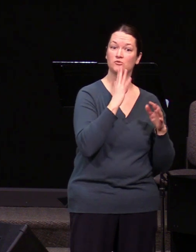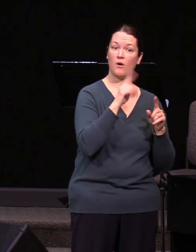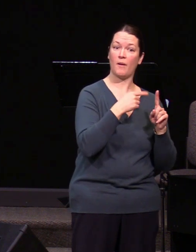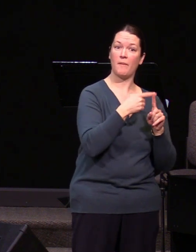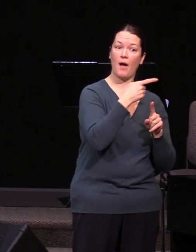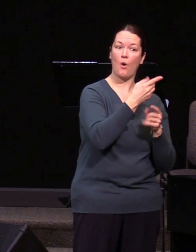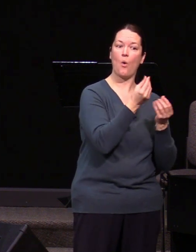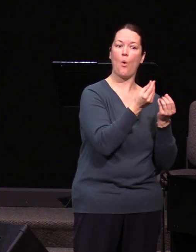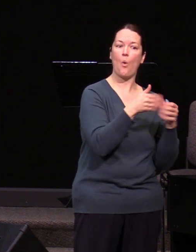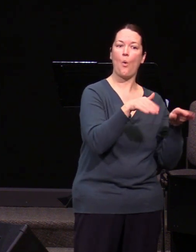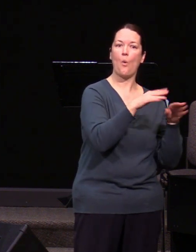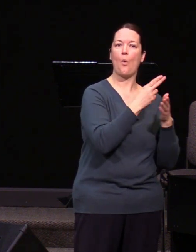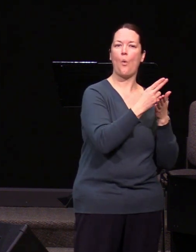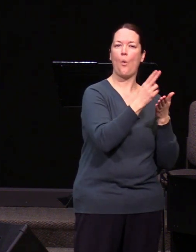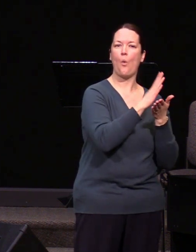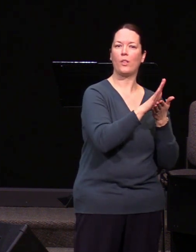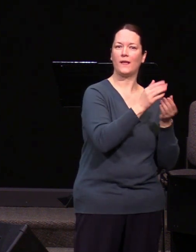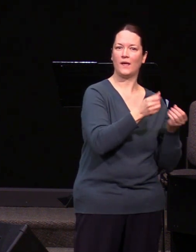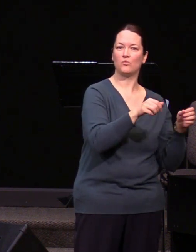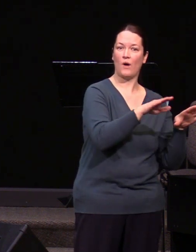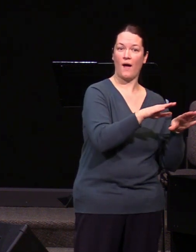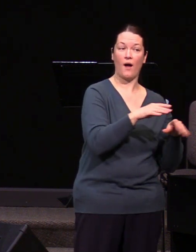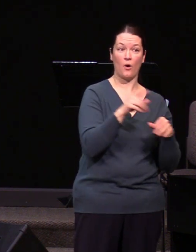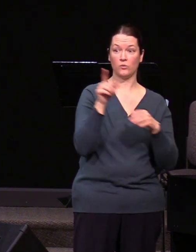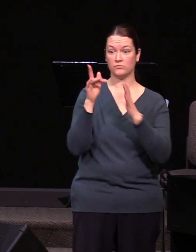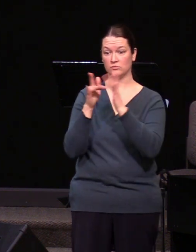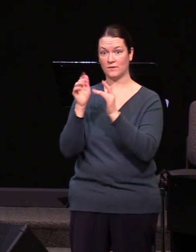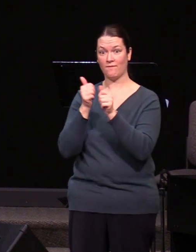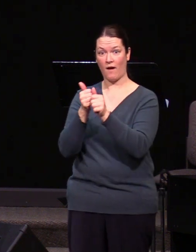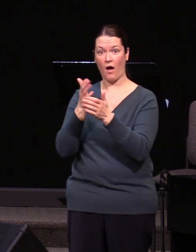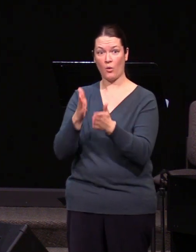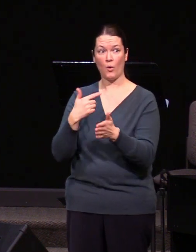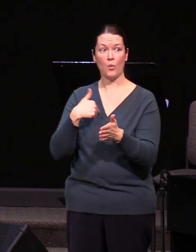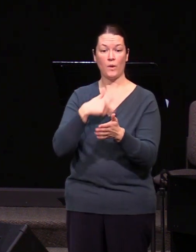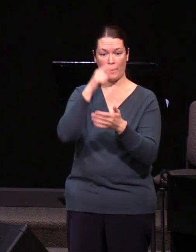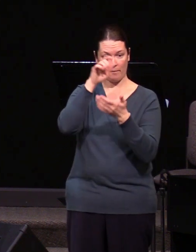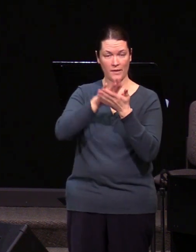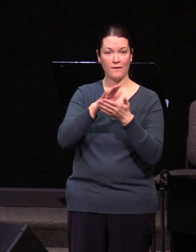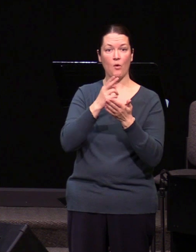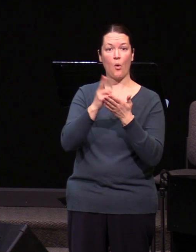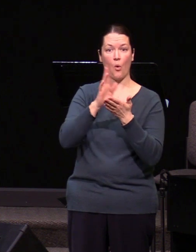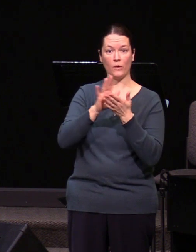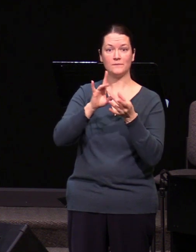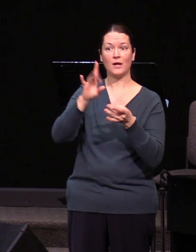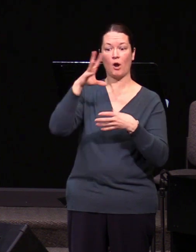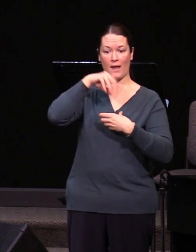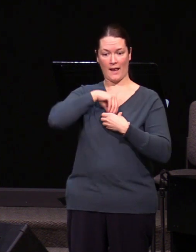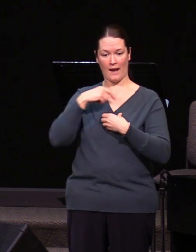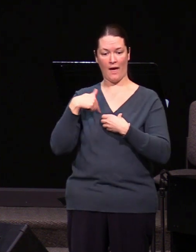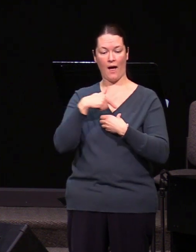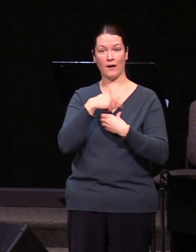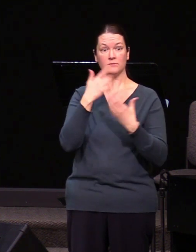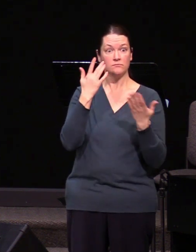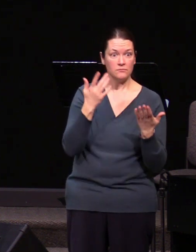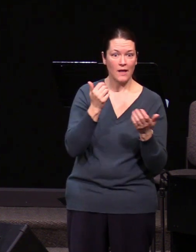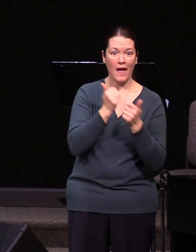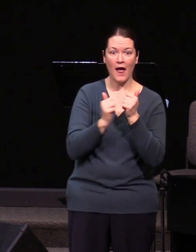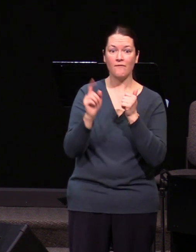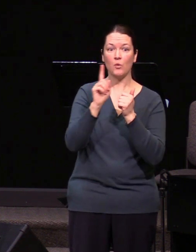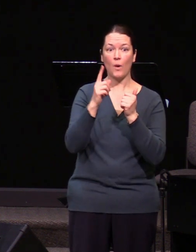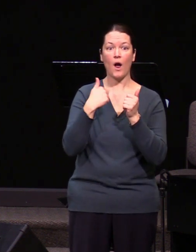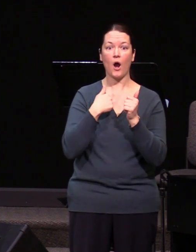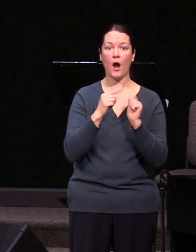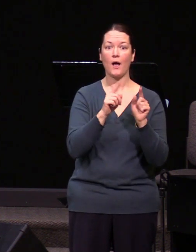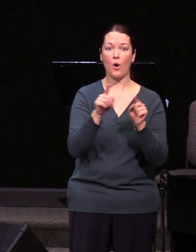holy ground and about how as Jesus followers, we believe that the Holy Spirit indwells within us, and because of that, everywhere you go is